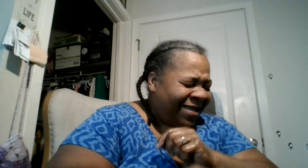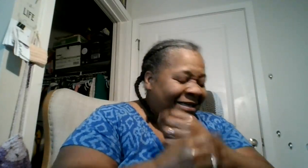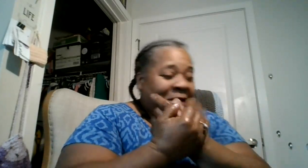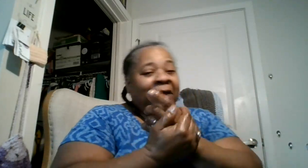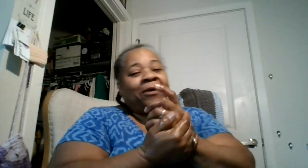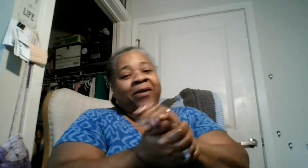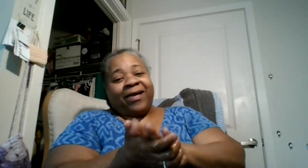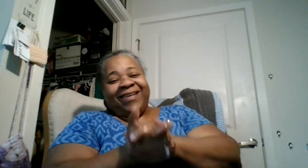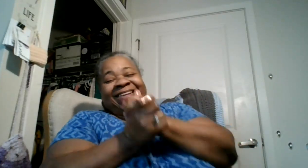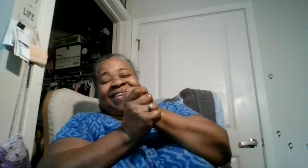Okay.